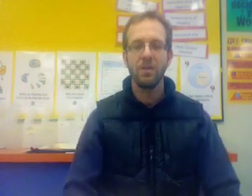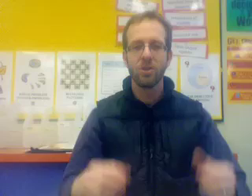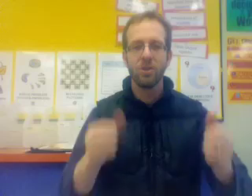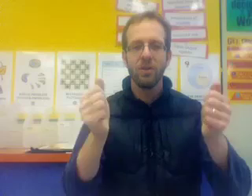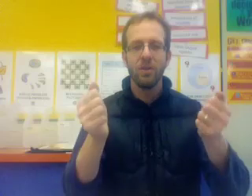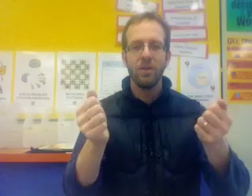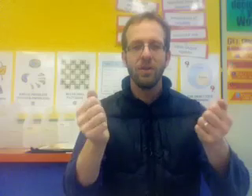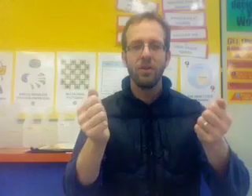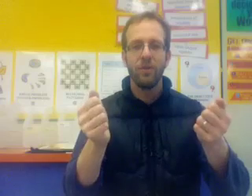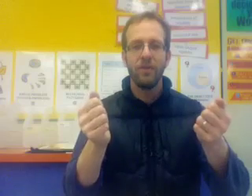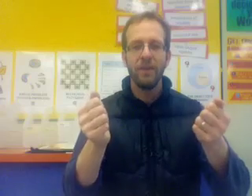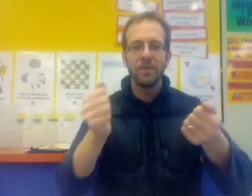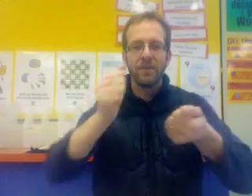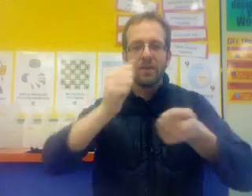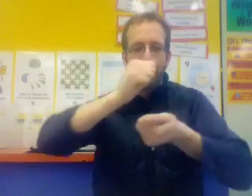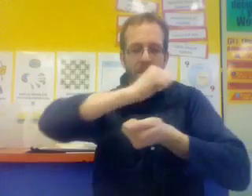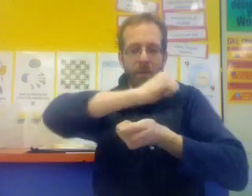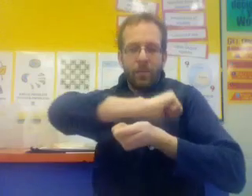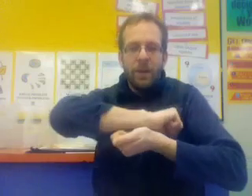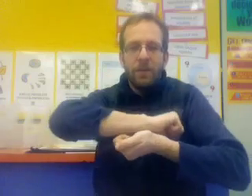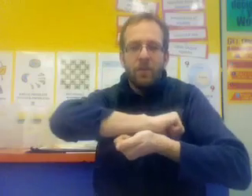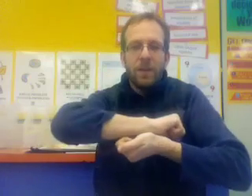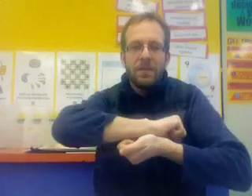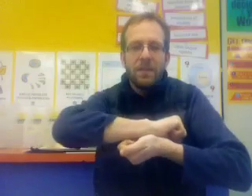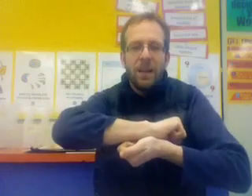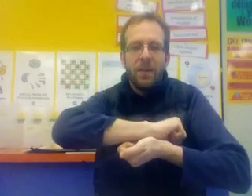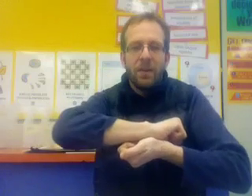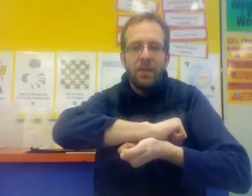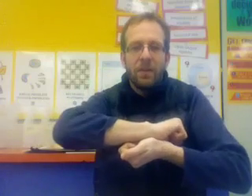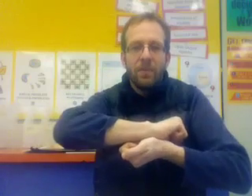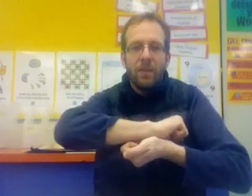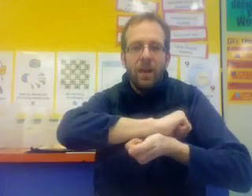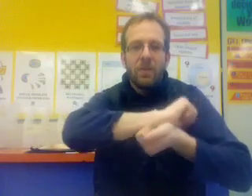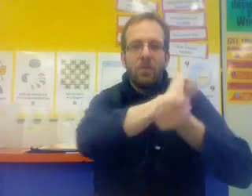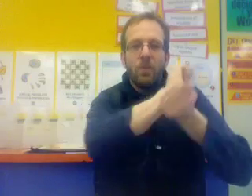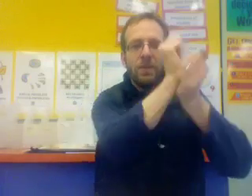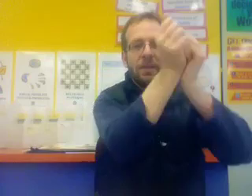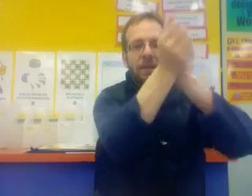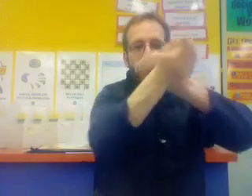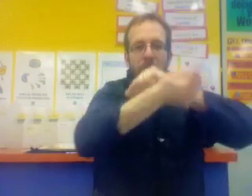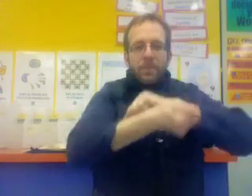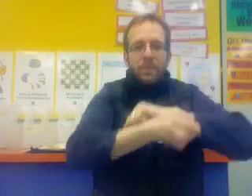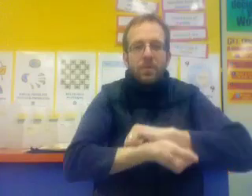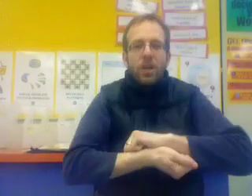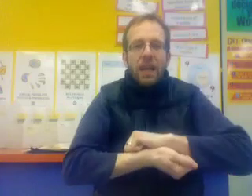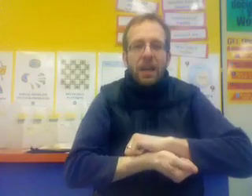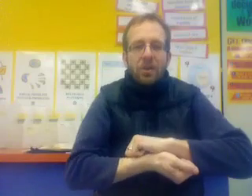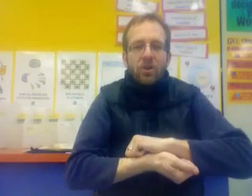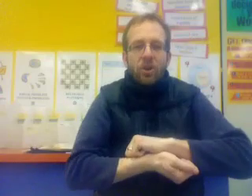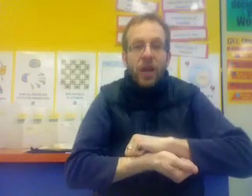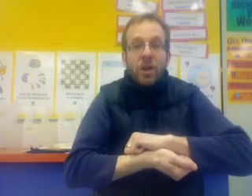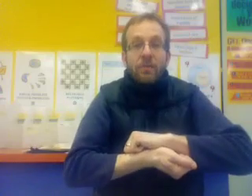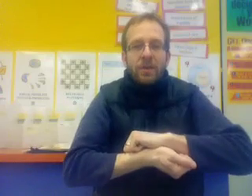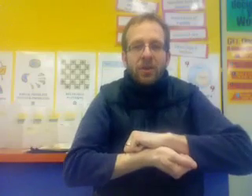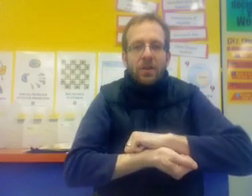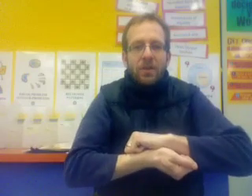Change, your fists, bringing the wrists together and twisting them. Change, you're changing positions.